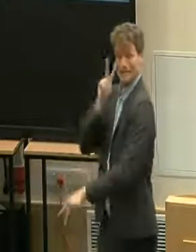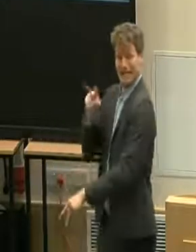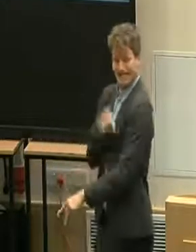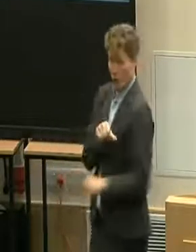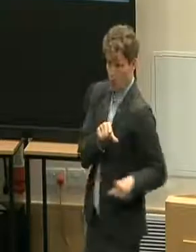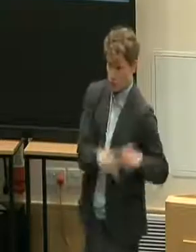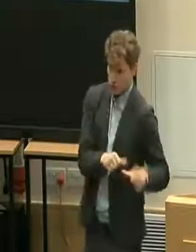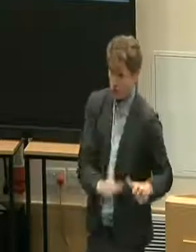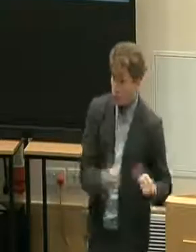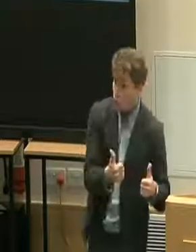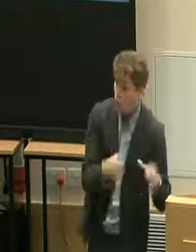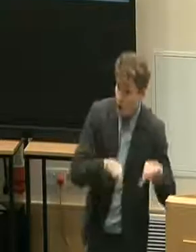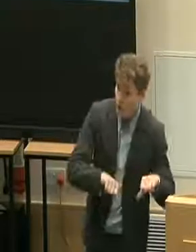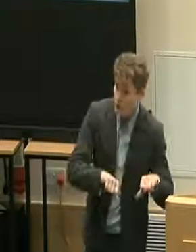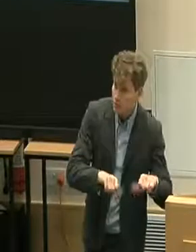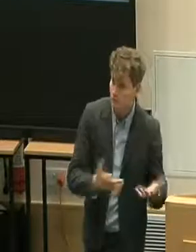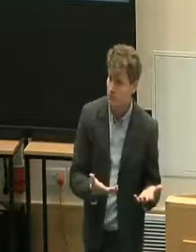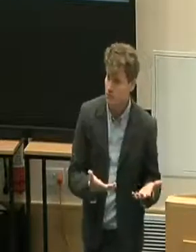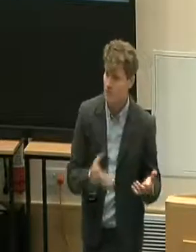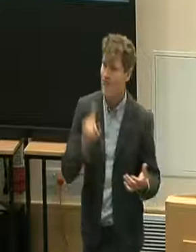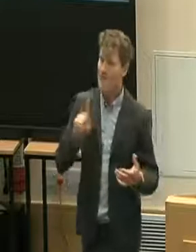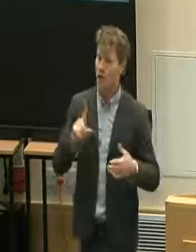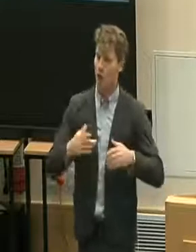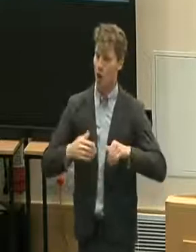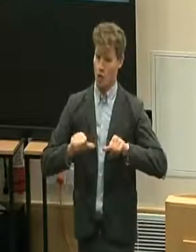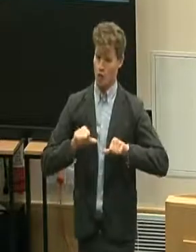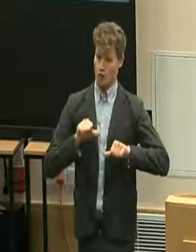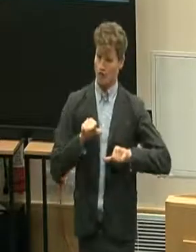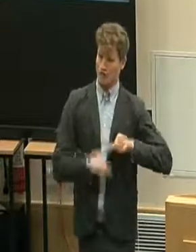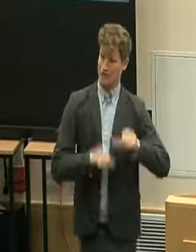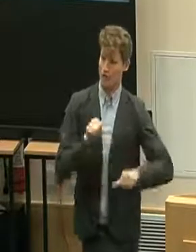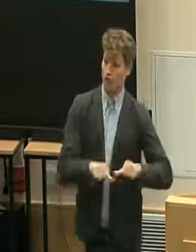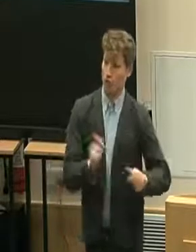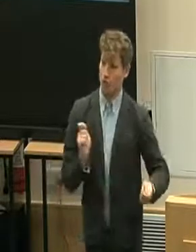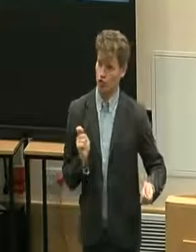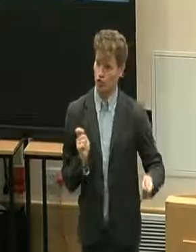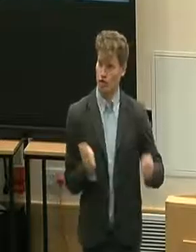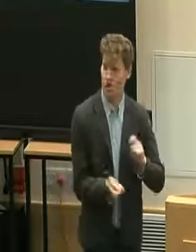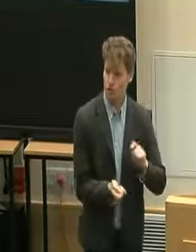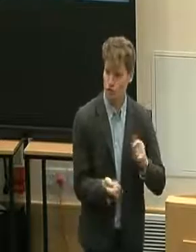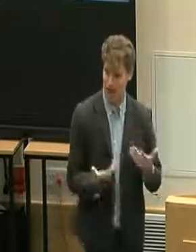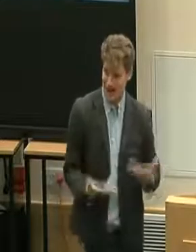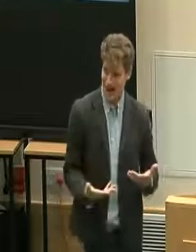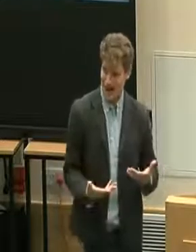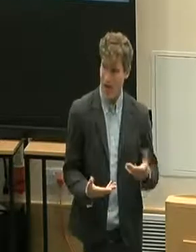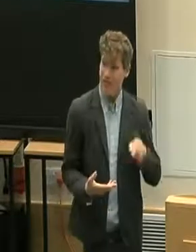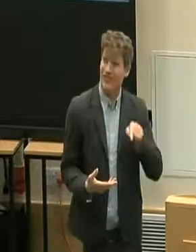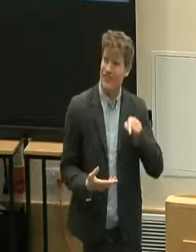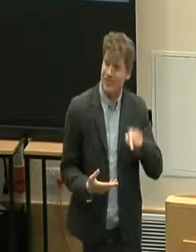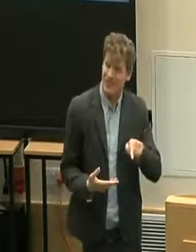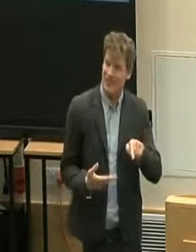works, but the procedural revolution in the theory of change is what makes the